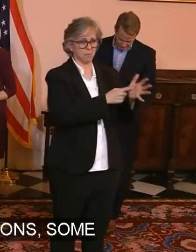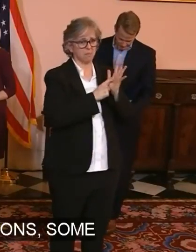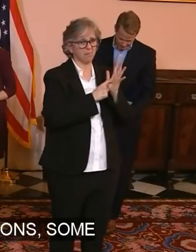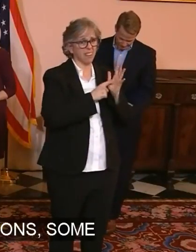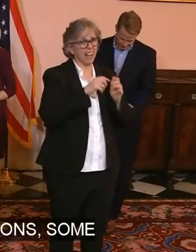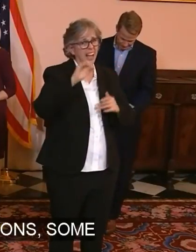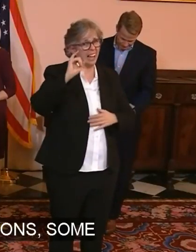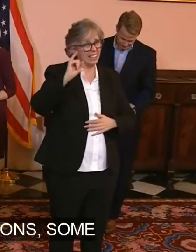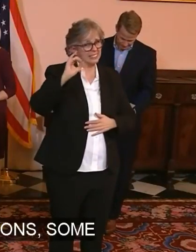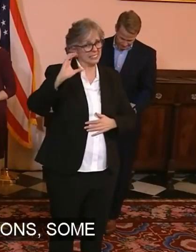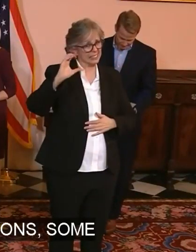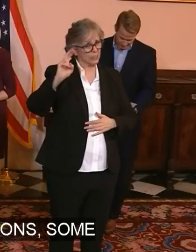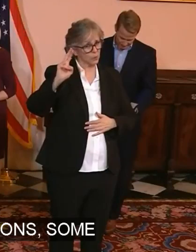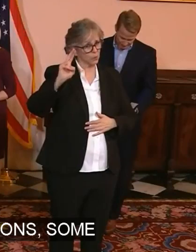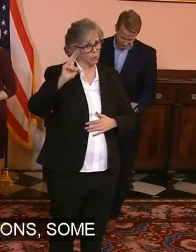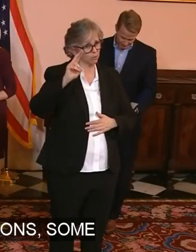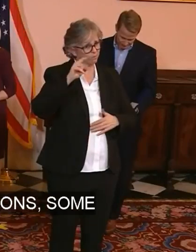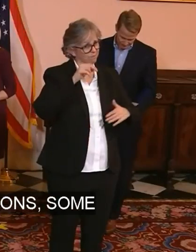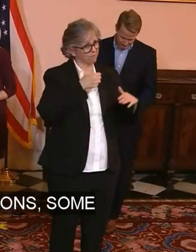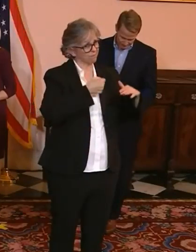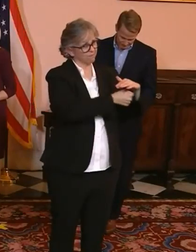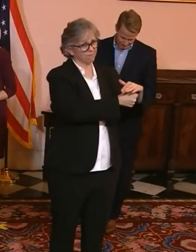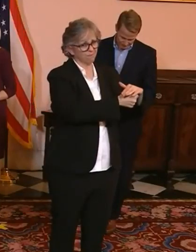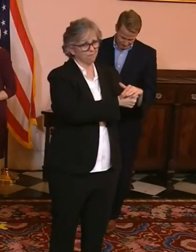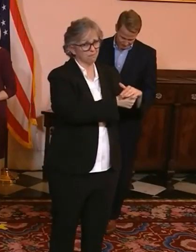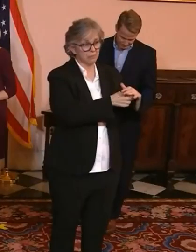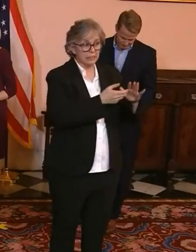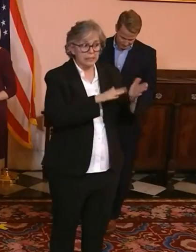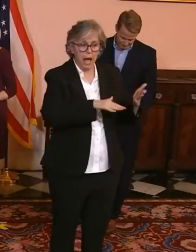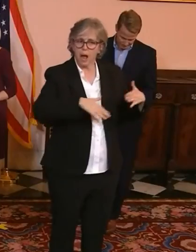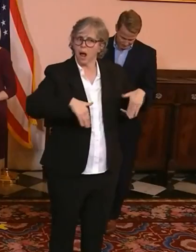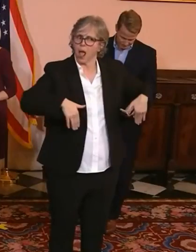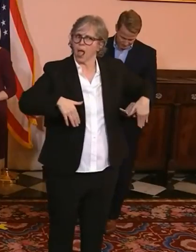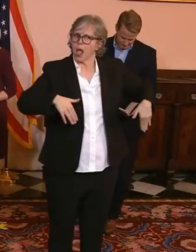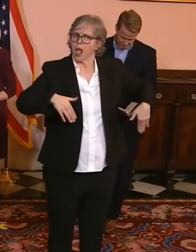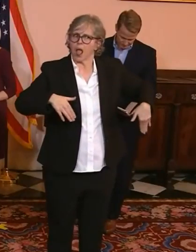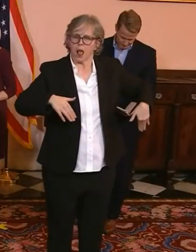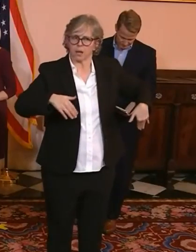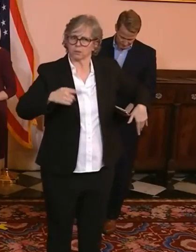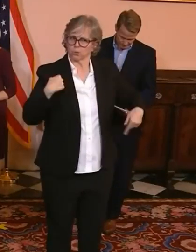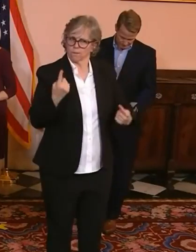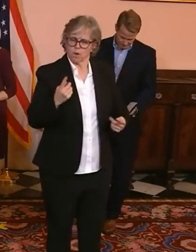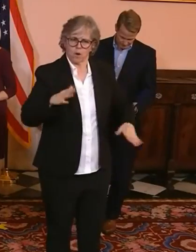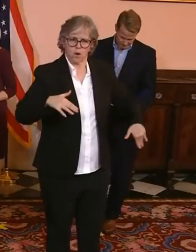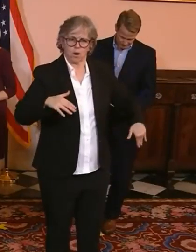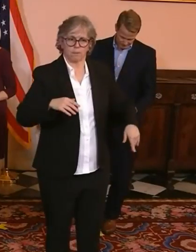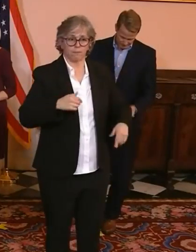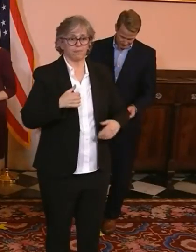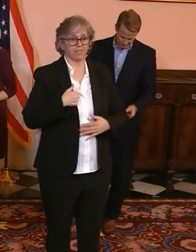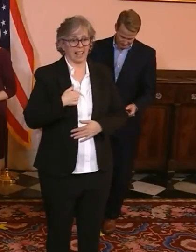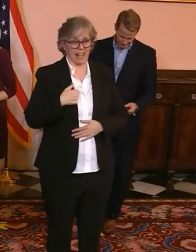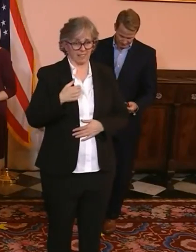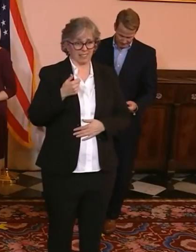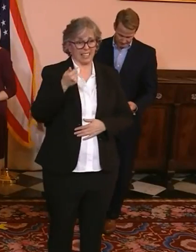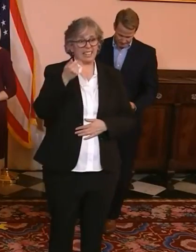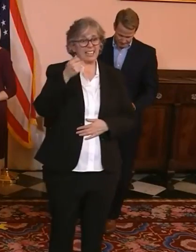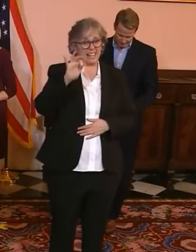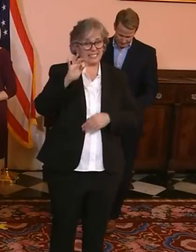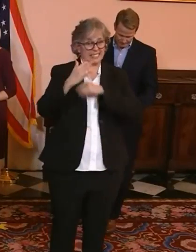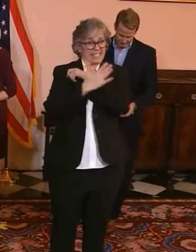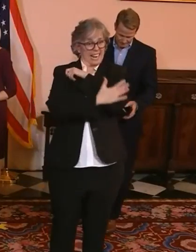we are aware of at this time due to coronavirus. We have at least 19 counties accounted for